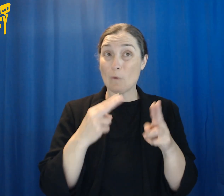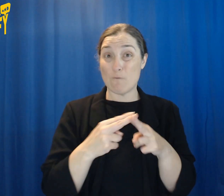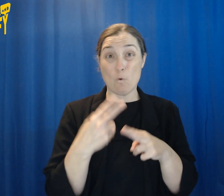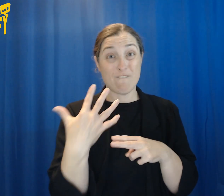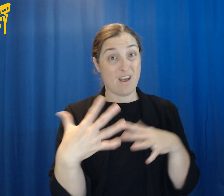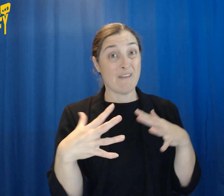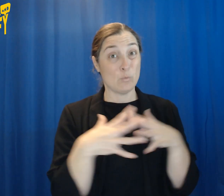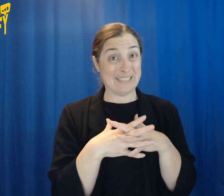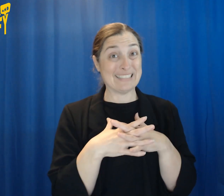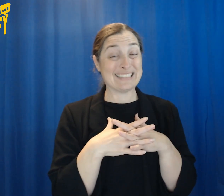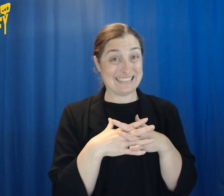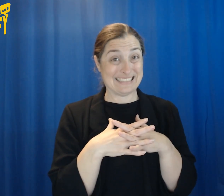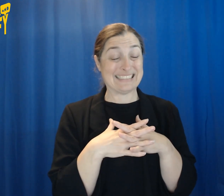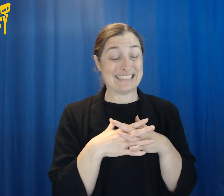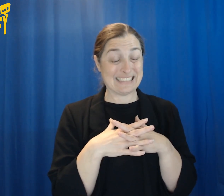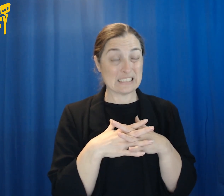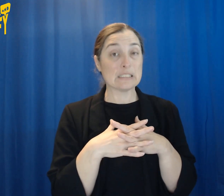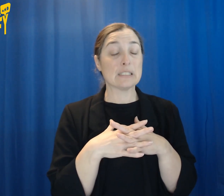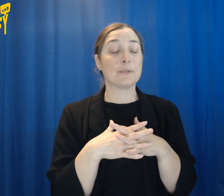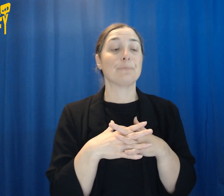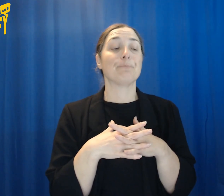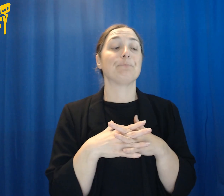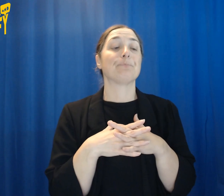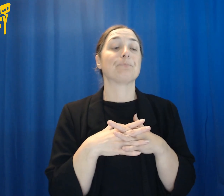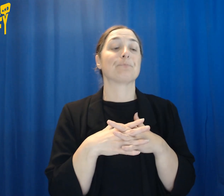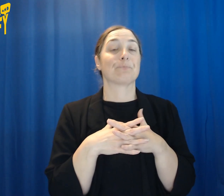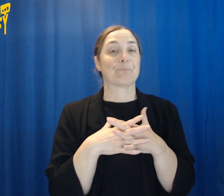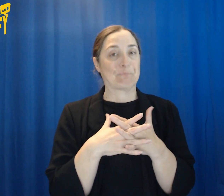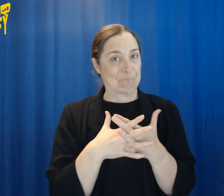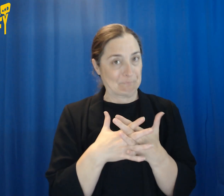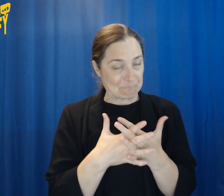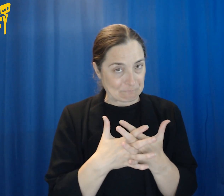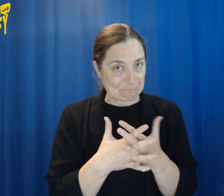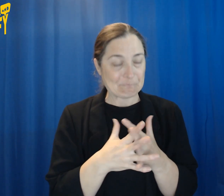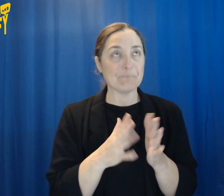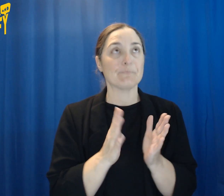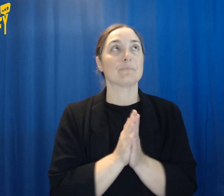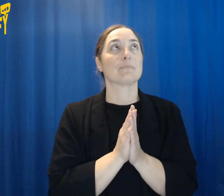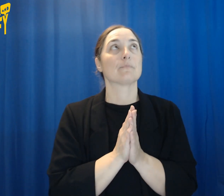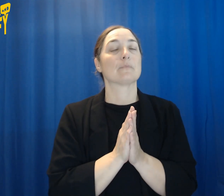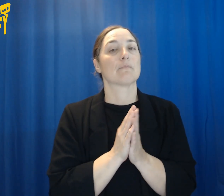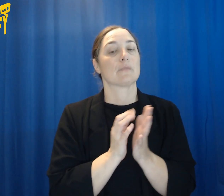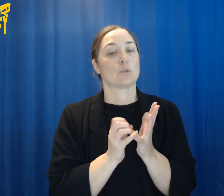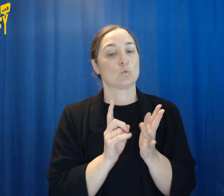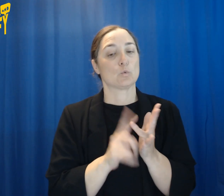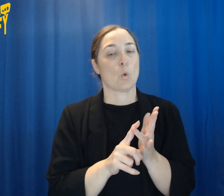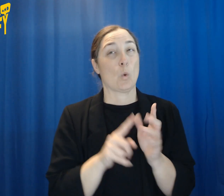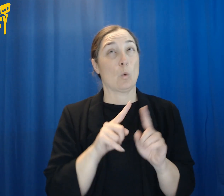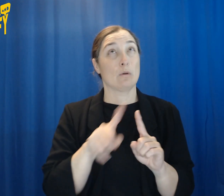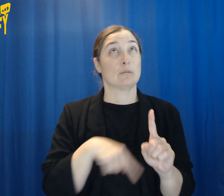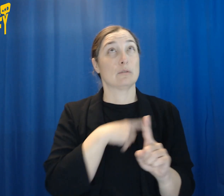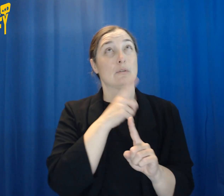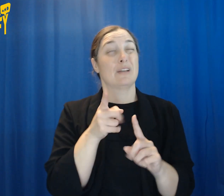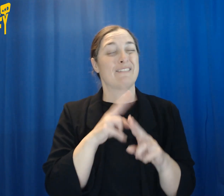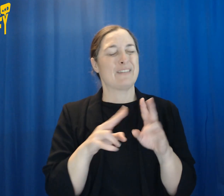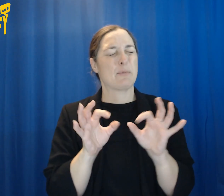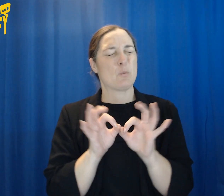weeks and didn't come out until February or something. I went in January,